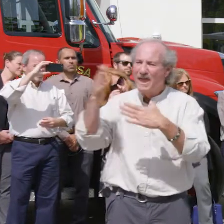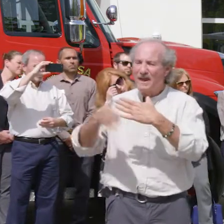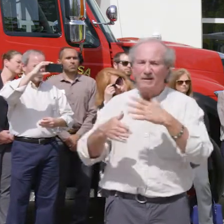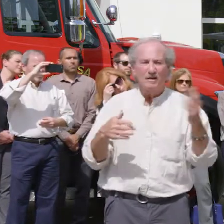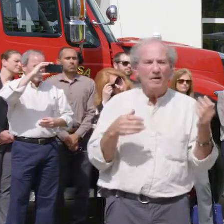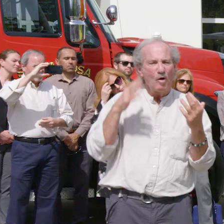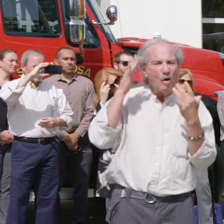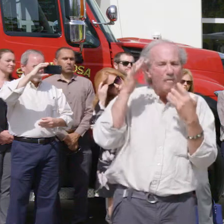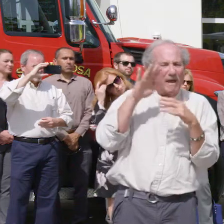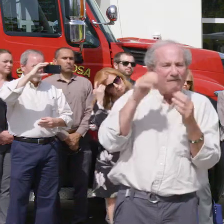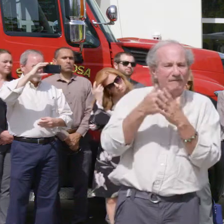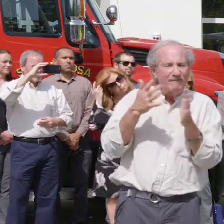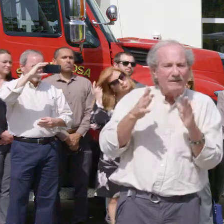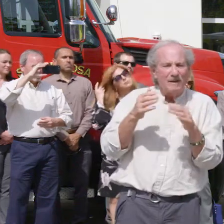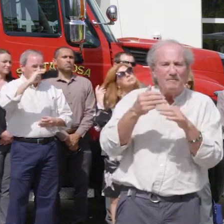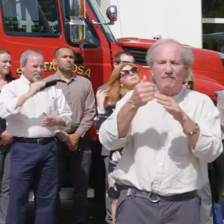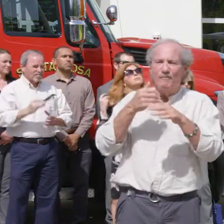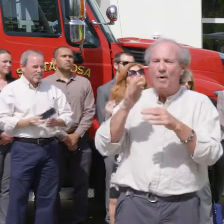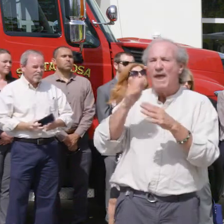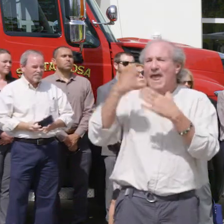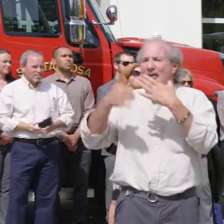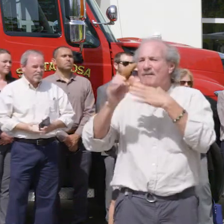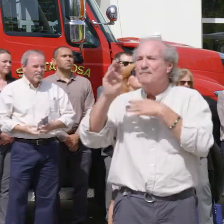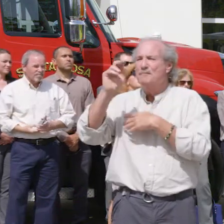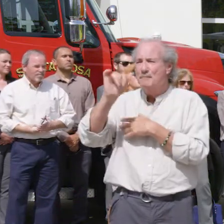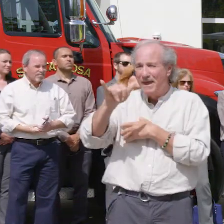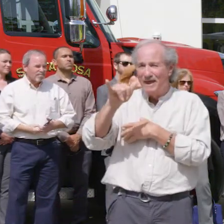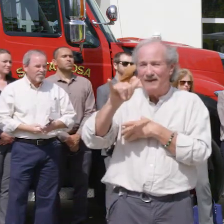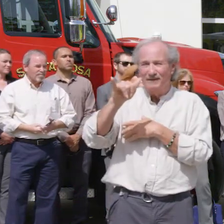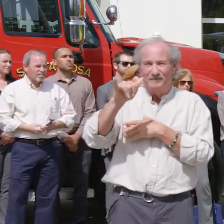We're hoping to have everything done by the end of May. May